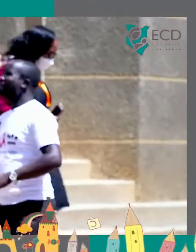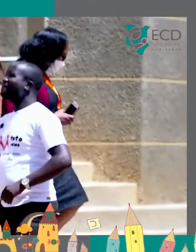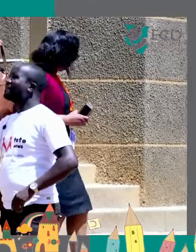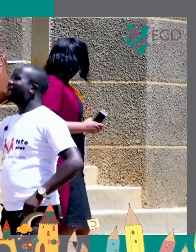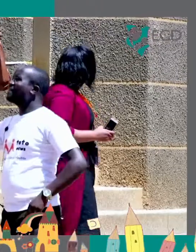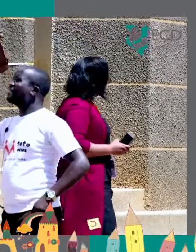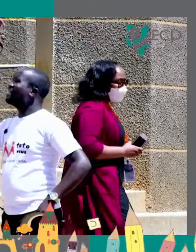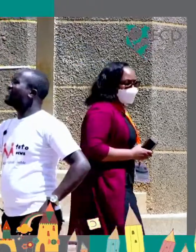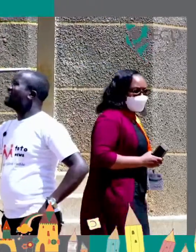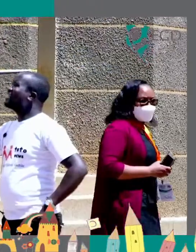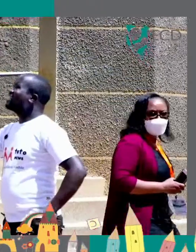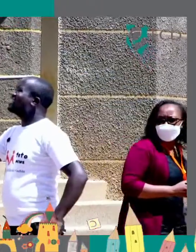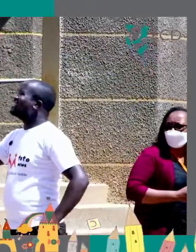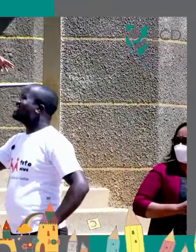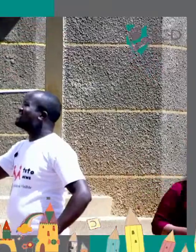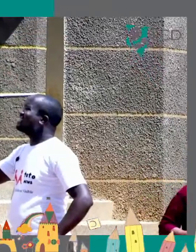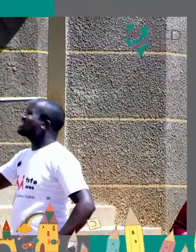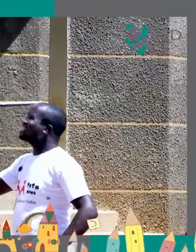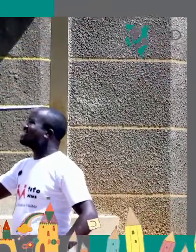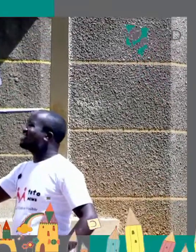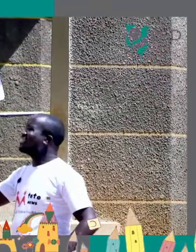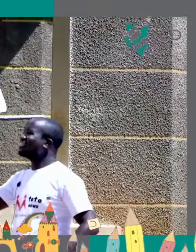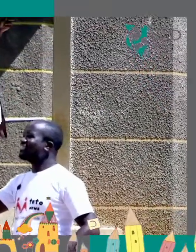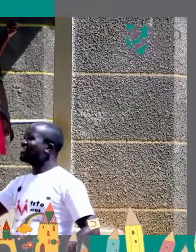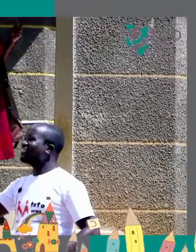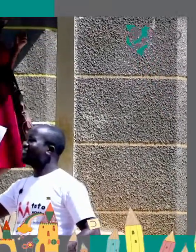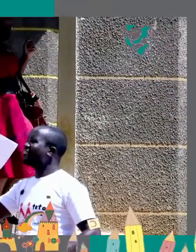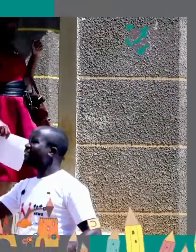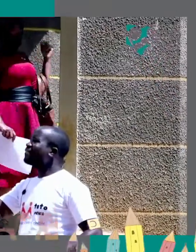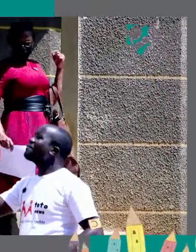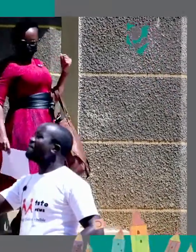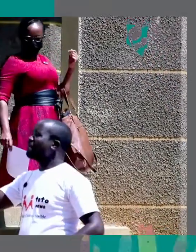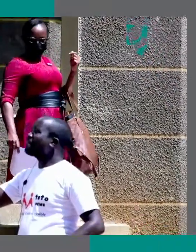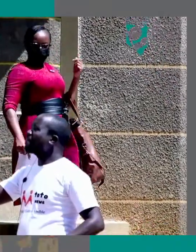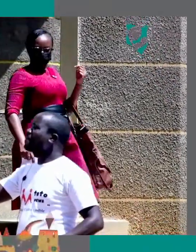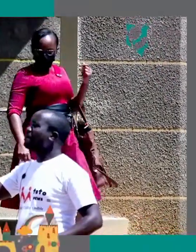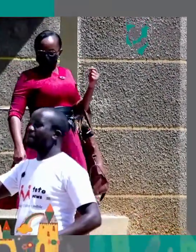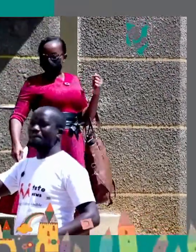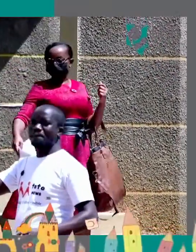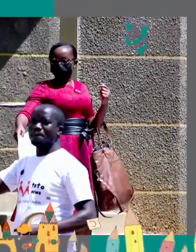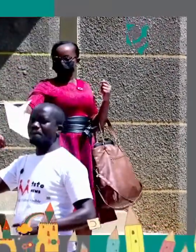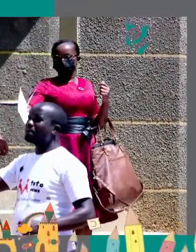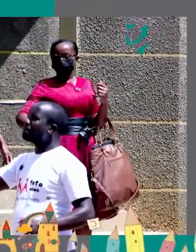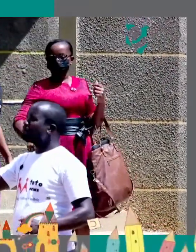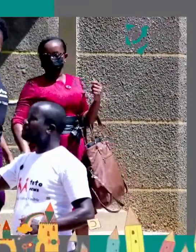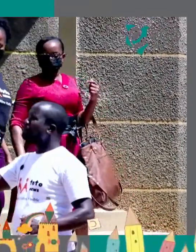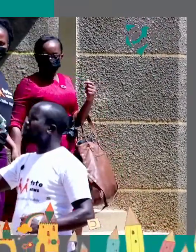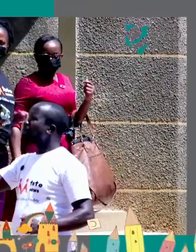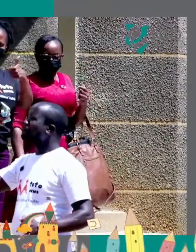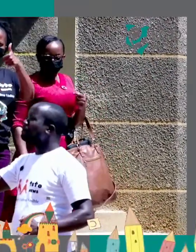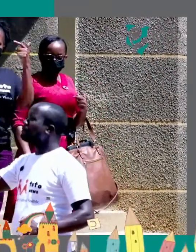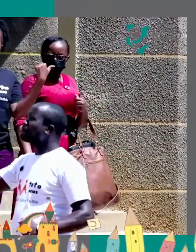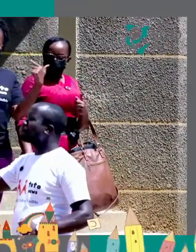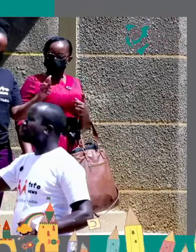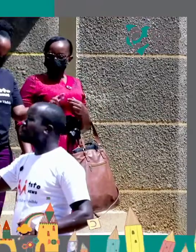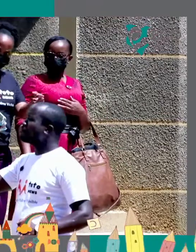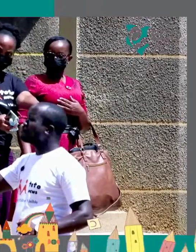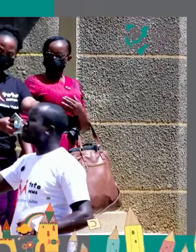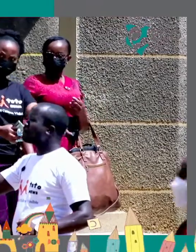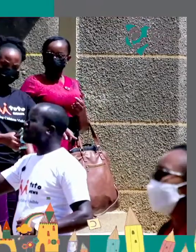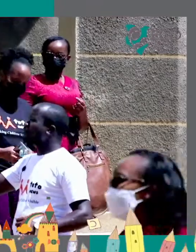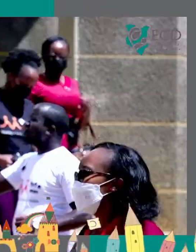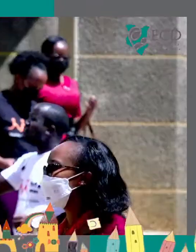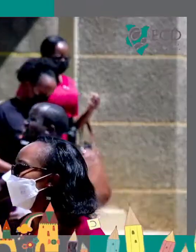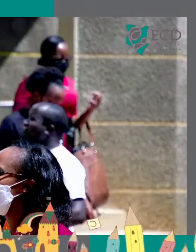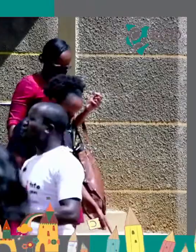What's your name? My name is Isabella Uwar. Yes. I'm working with KMET, that is based in Kisumu, but we're also implementing nurturing care